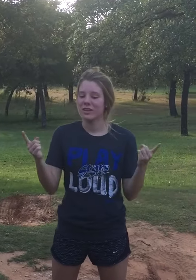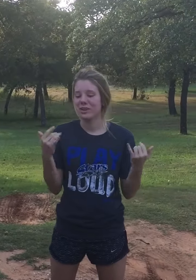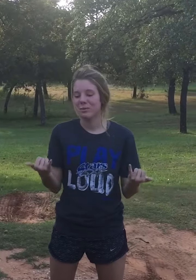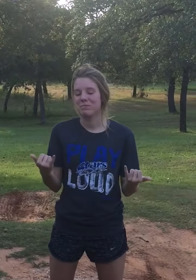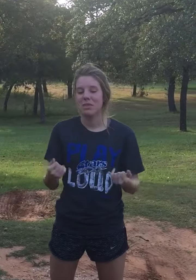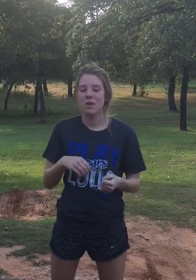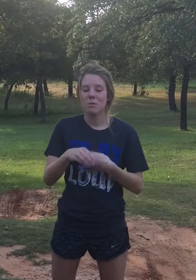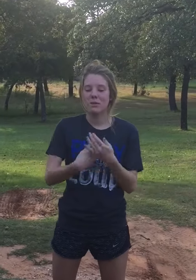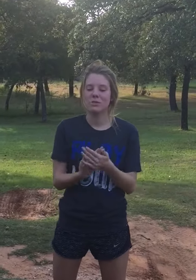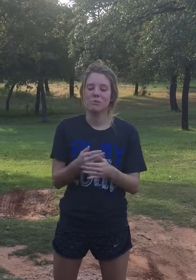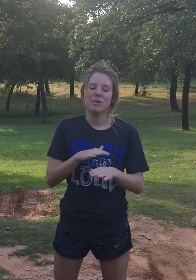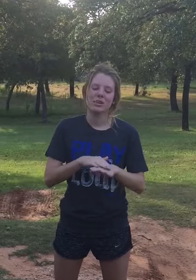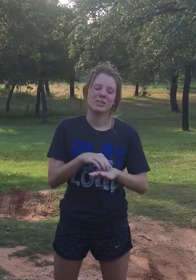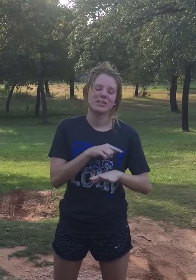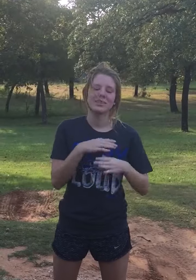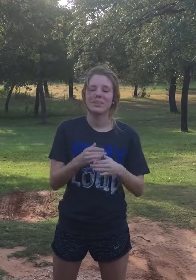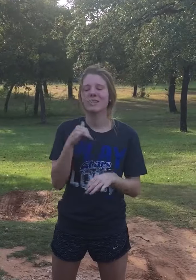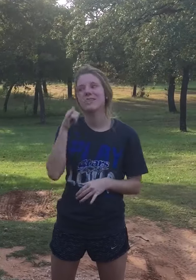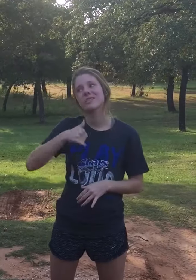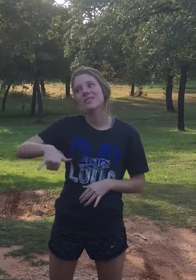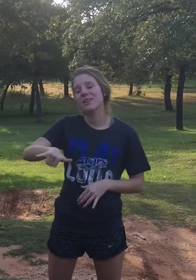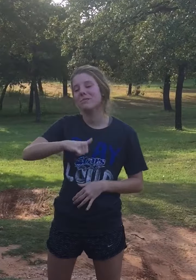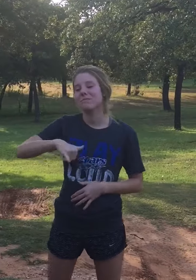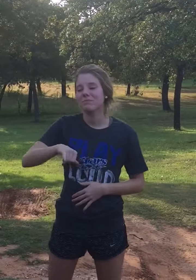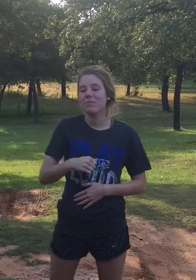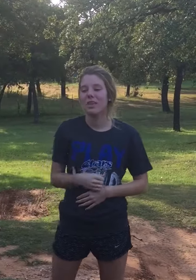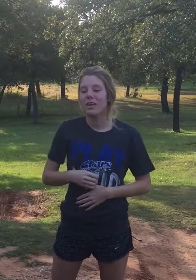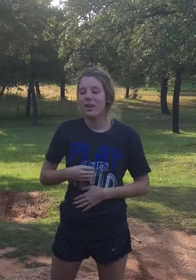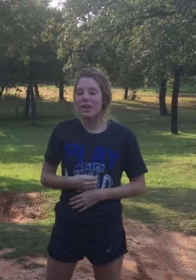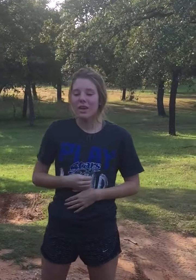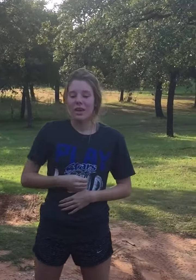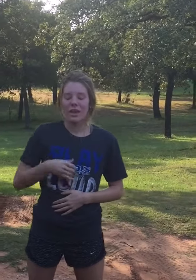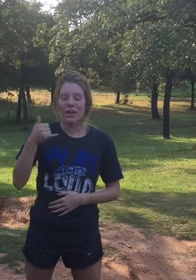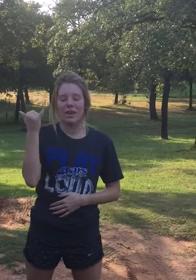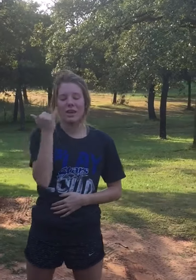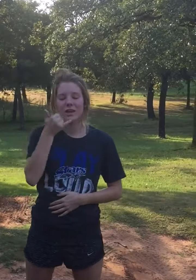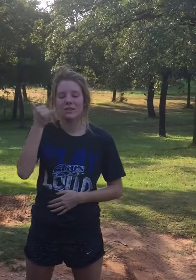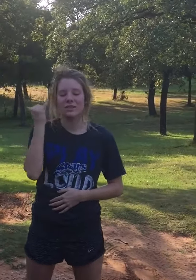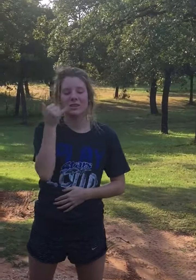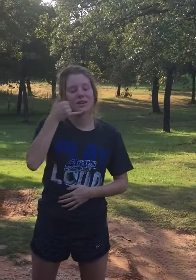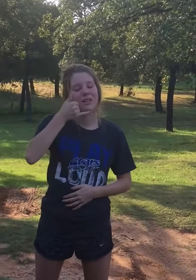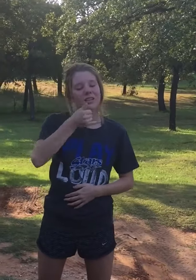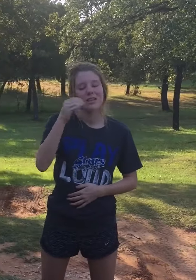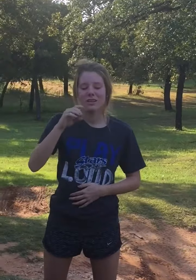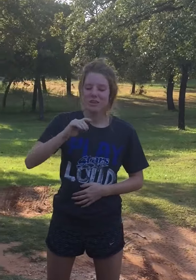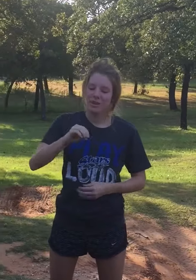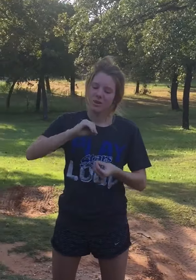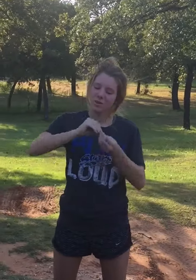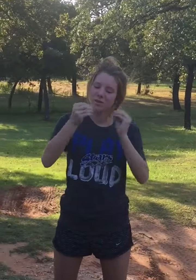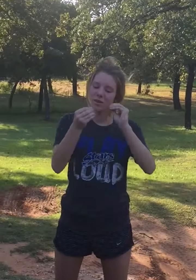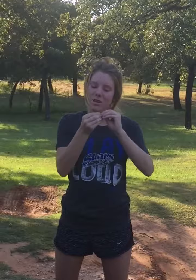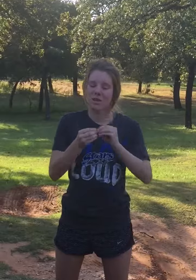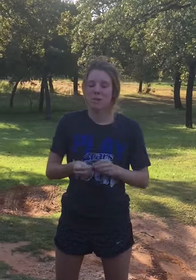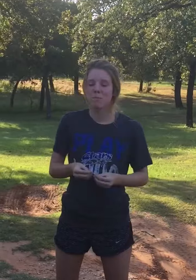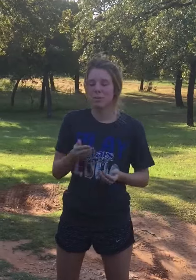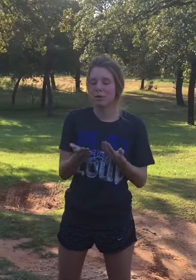now, but so much is still the same. And I accidentally dialed your number